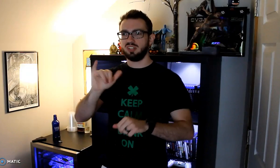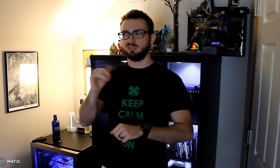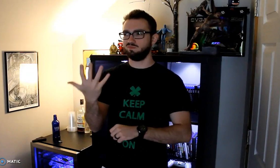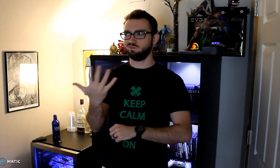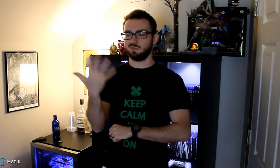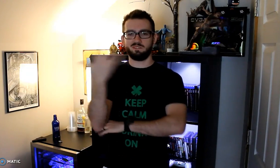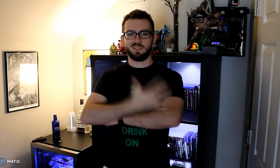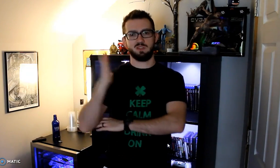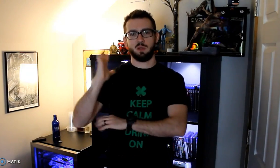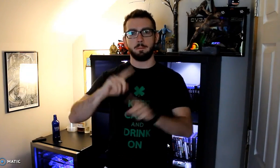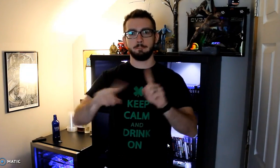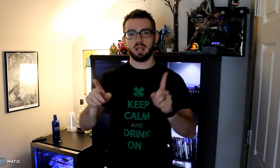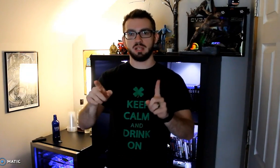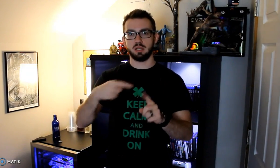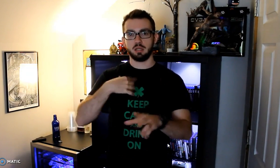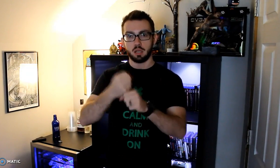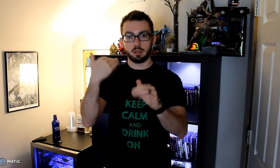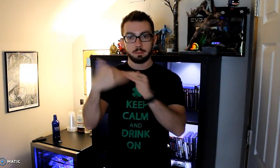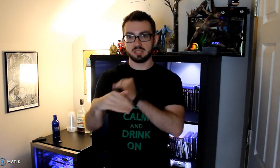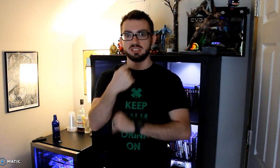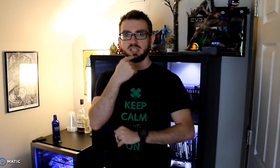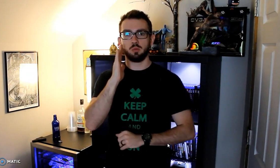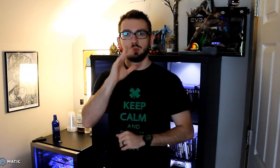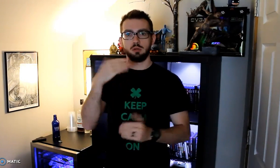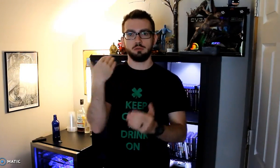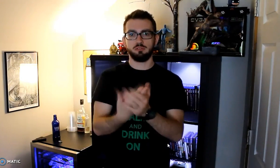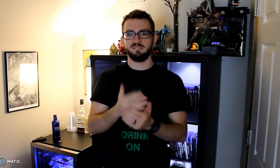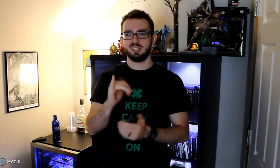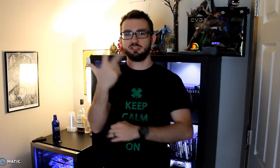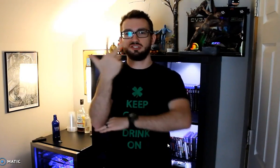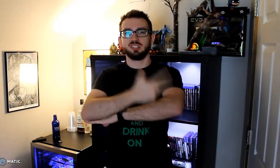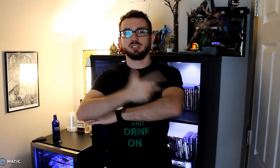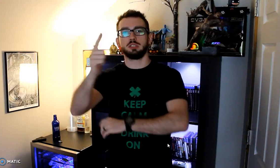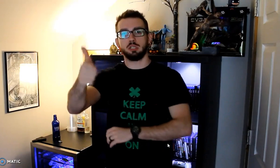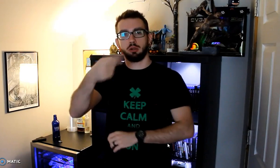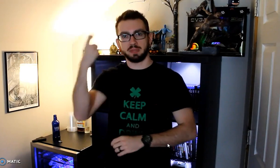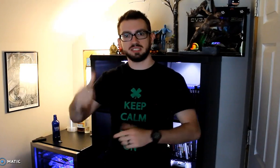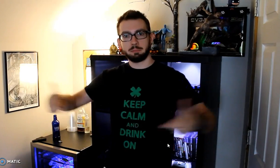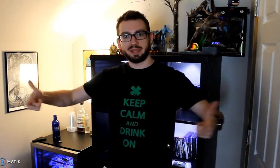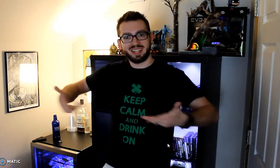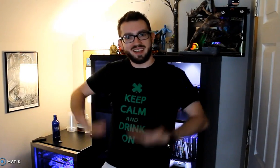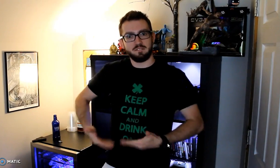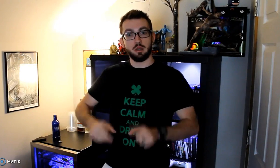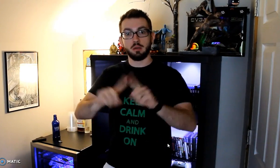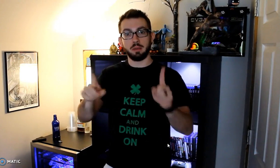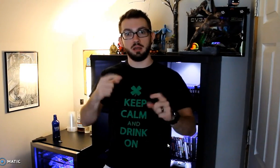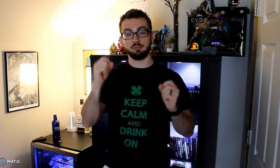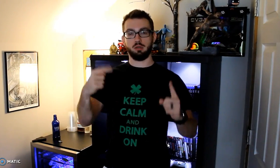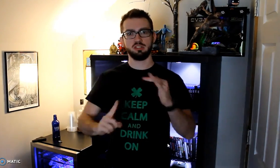So I ordered it maybe like 5 days ago, and I got it sent to me 3 days later, and it was a big,